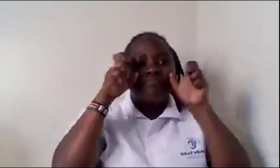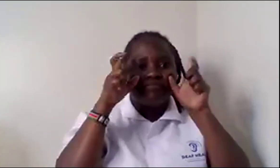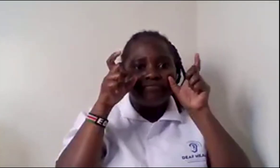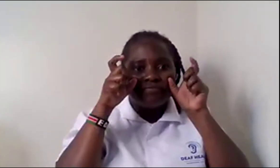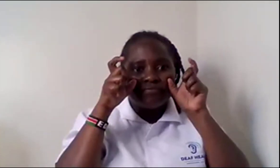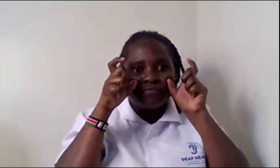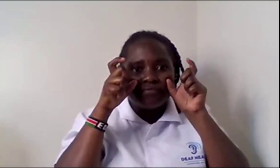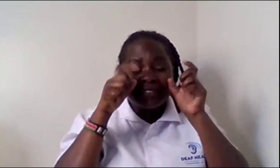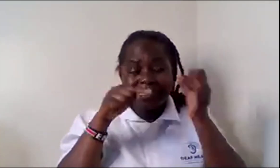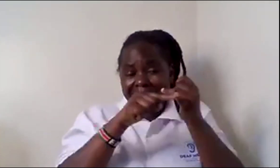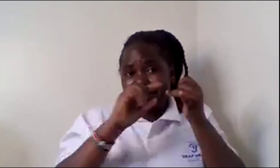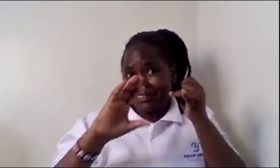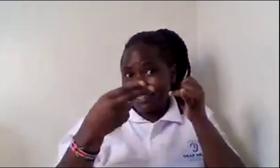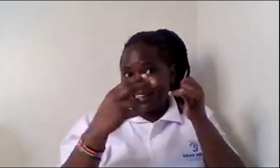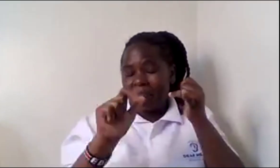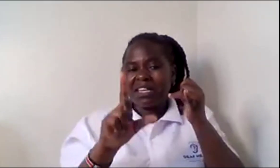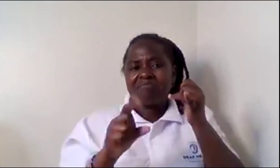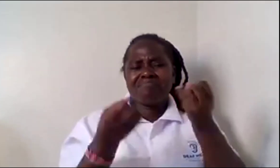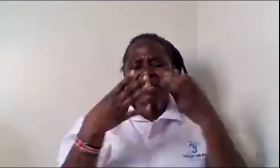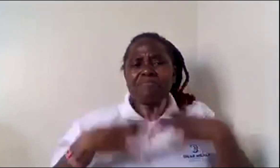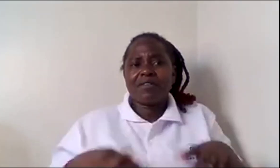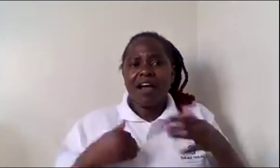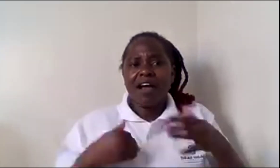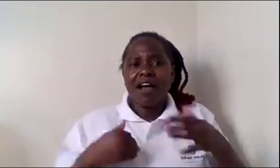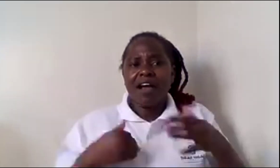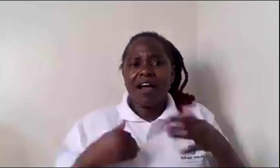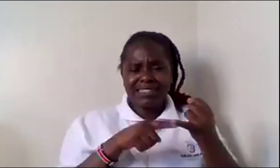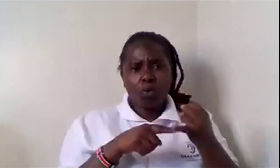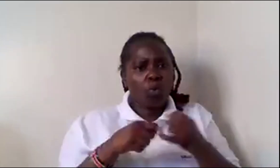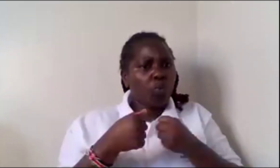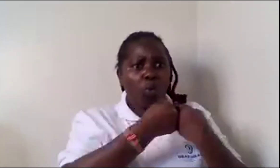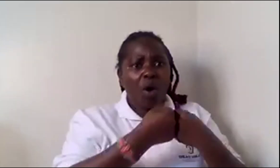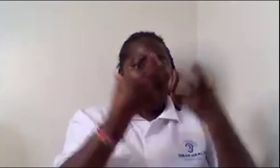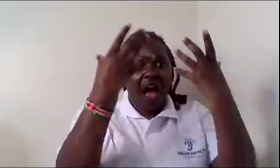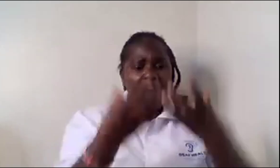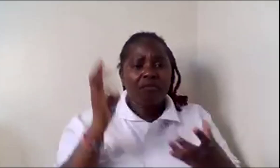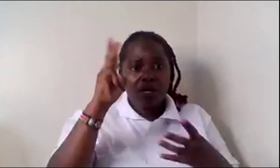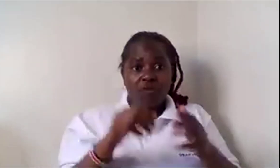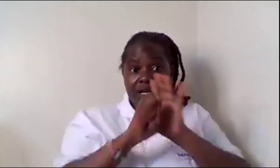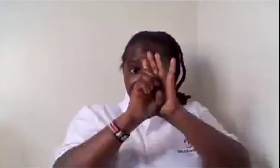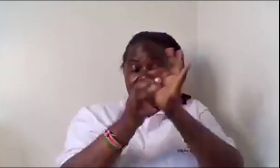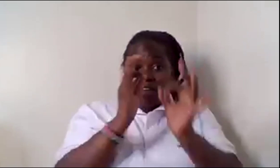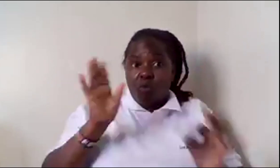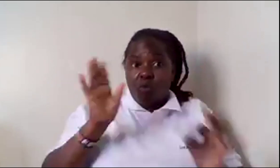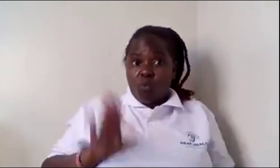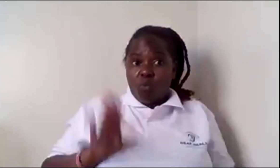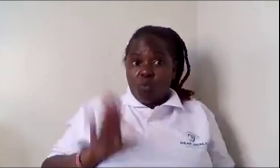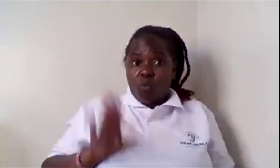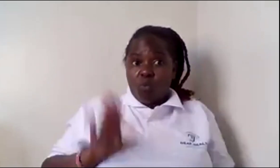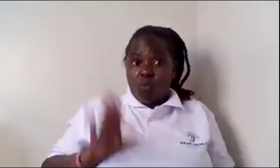And it causes so many complications, especially when women get into their 30s and 40s, especially with